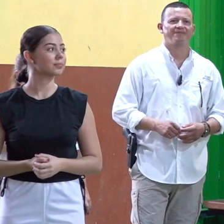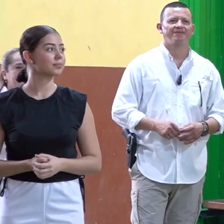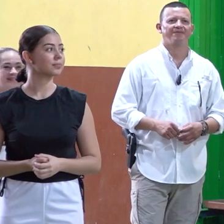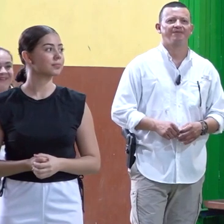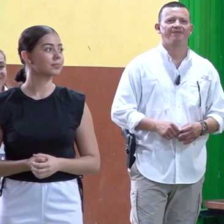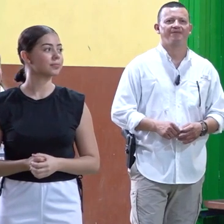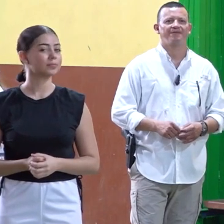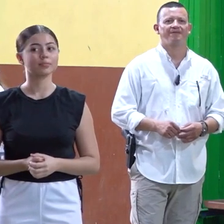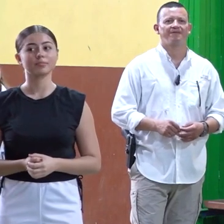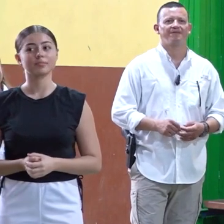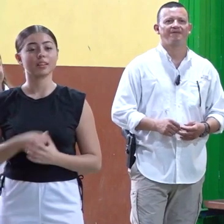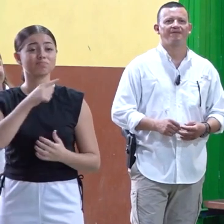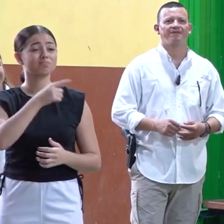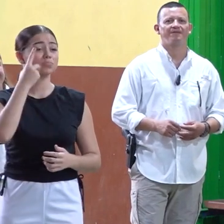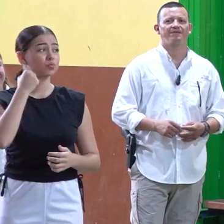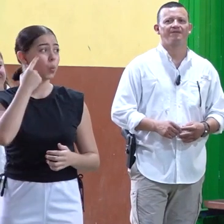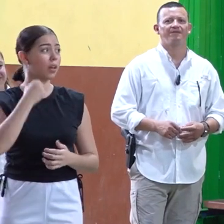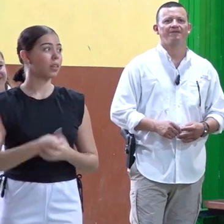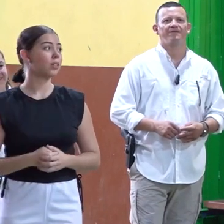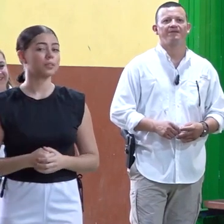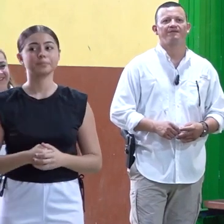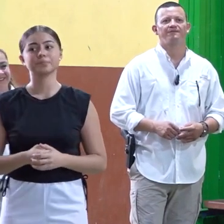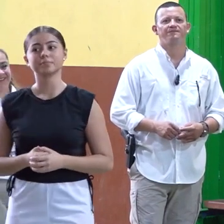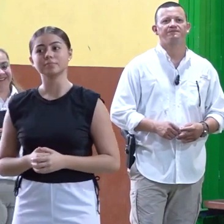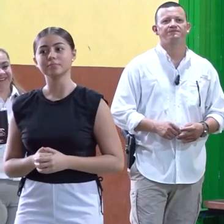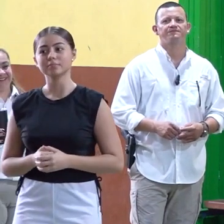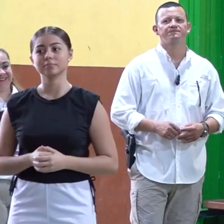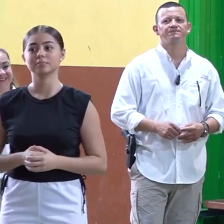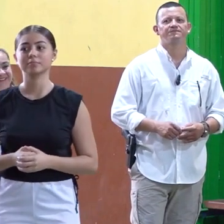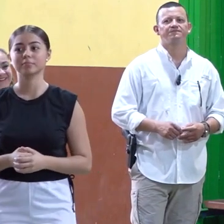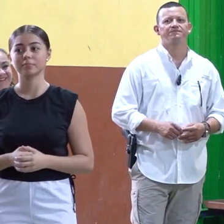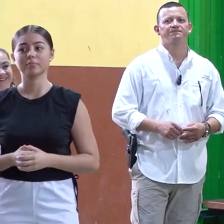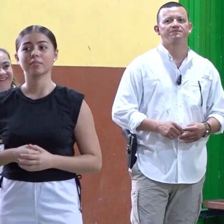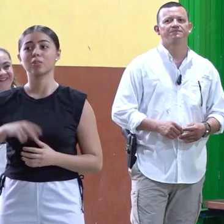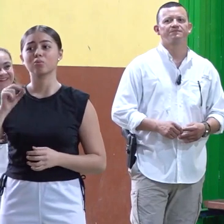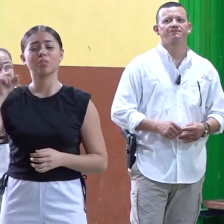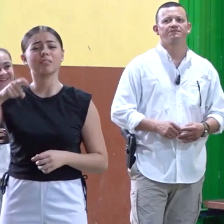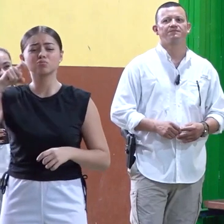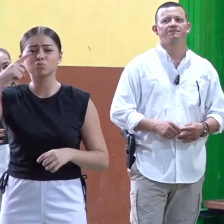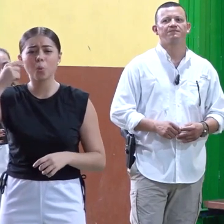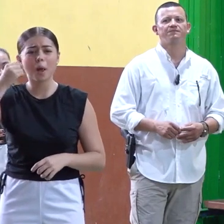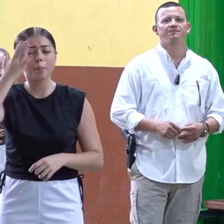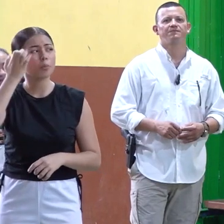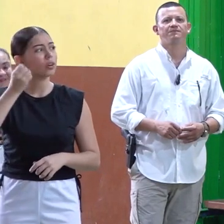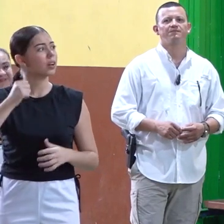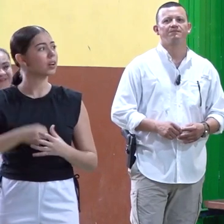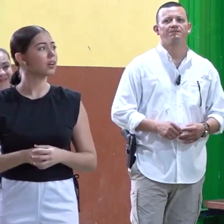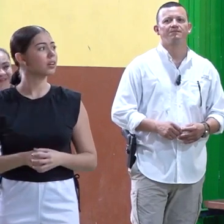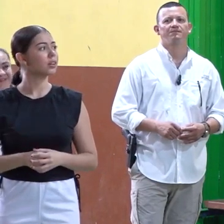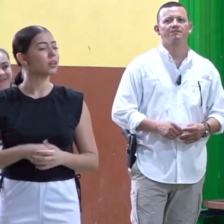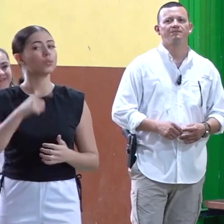And she's crying, but she doesn't have to. I know she's crying of happiness because